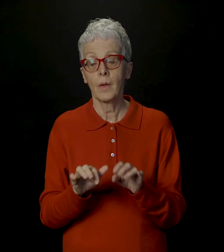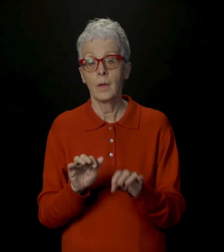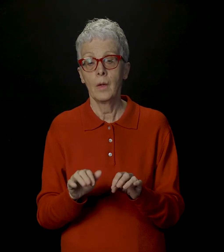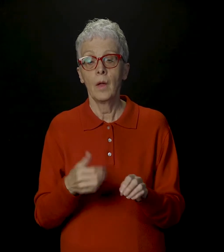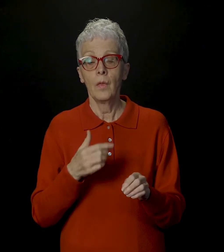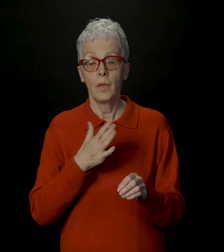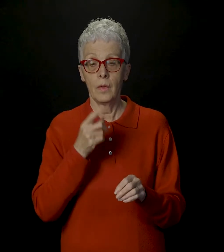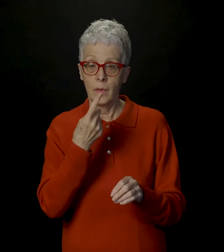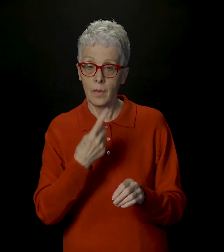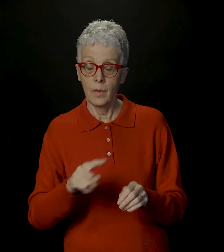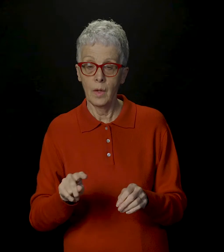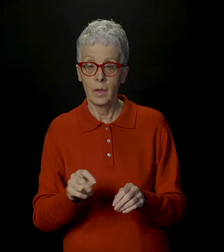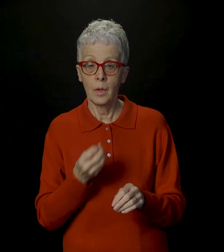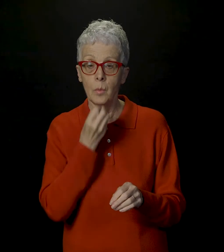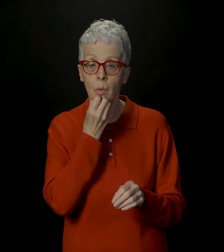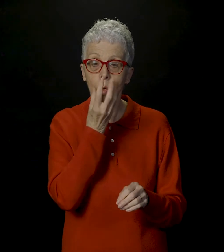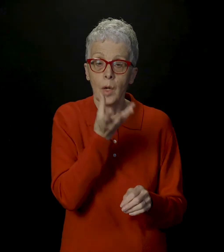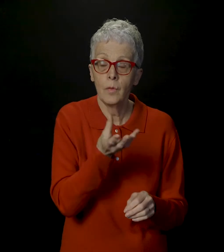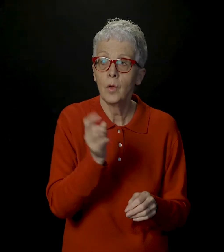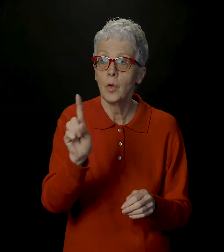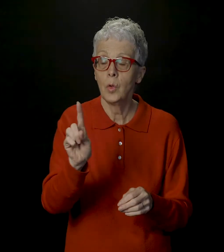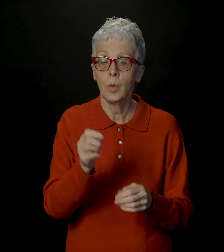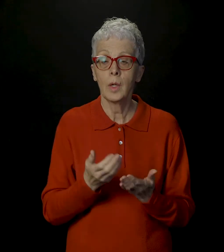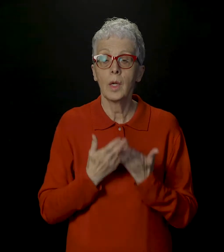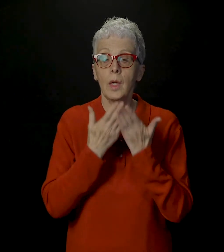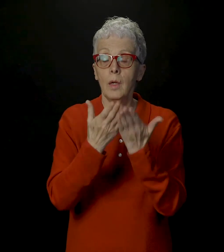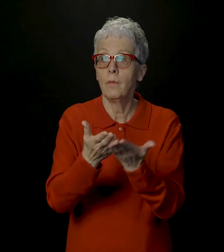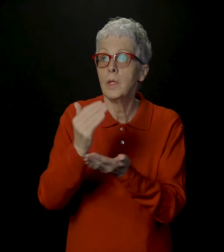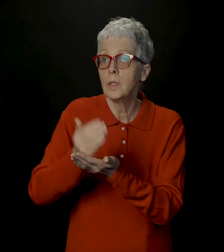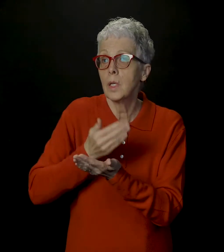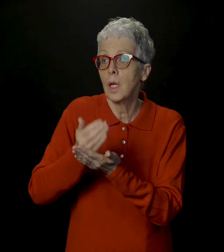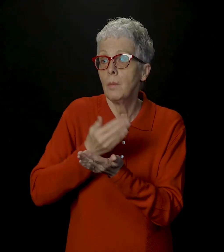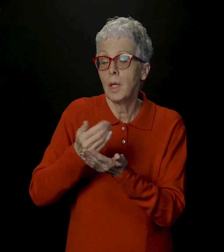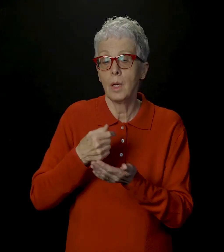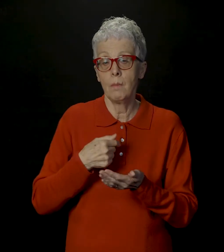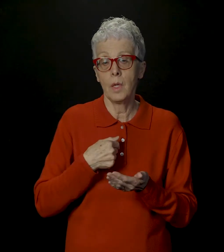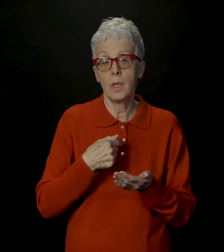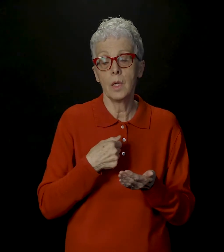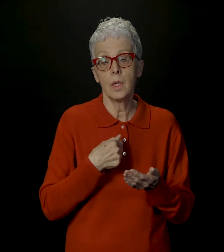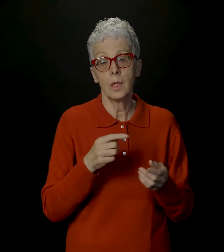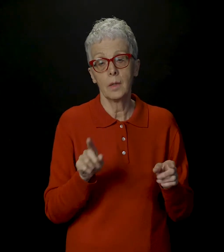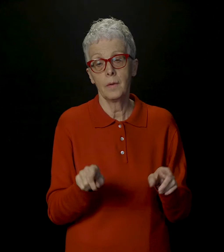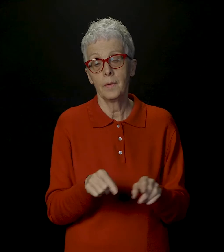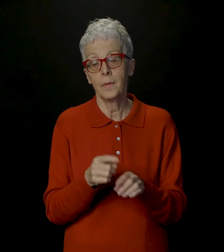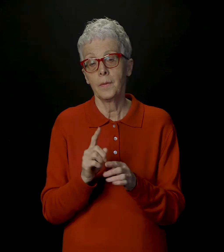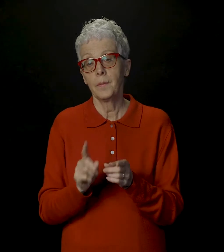The breath you exhale Sustaining me